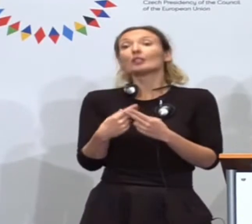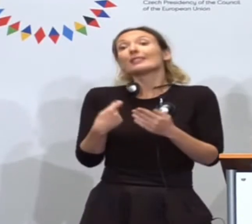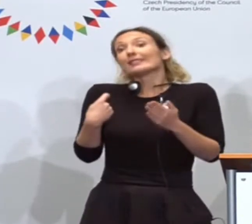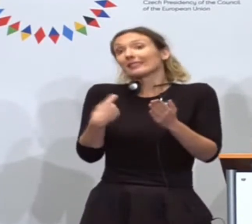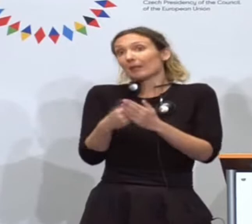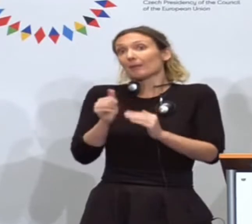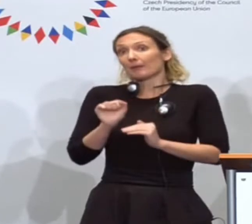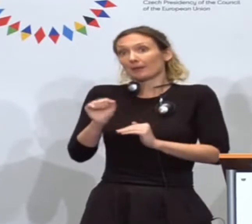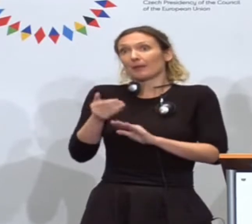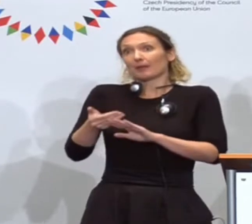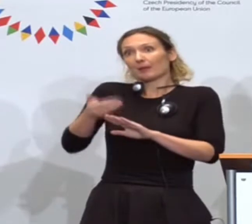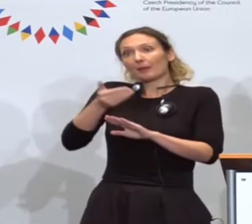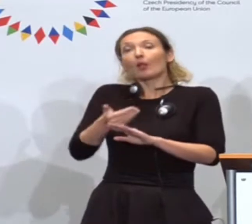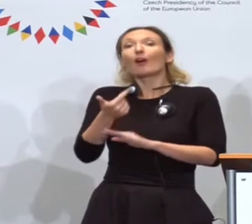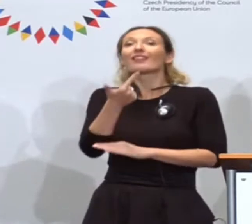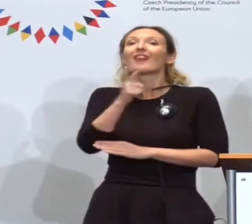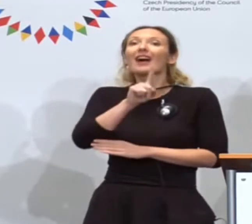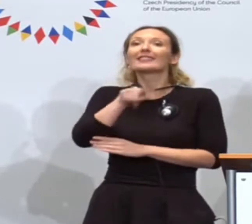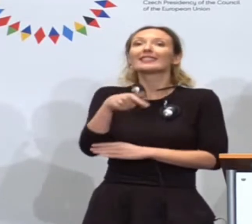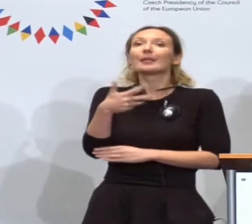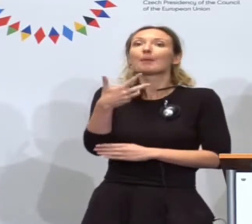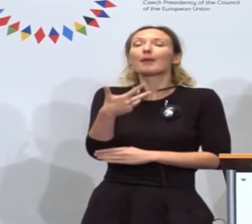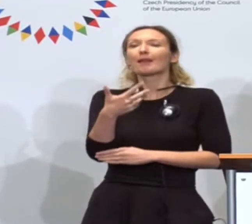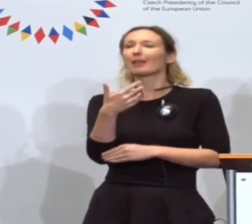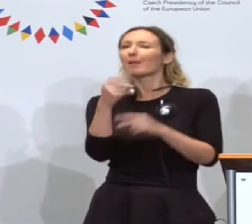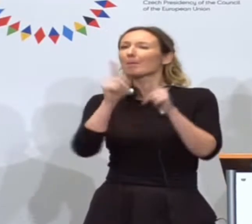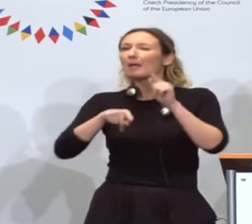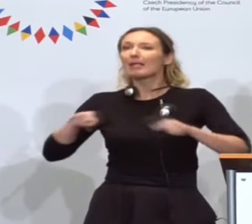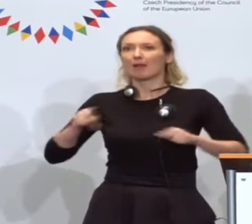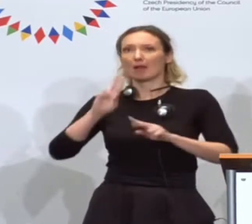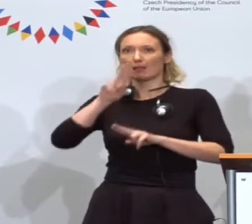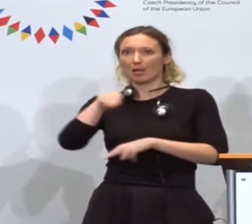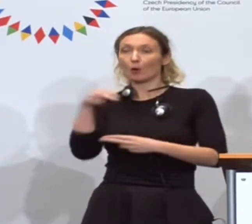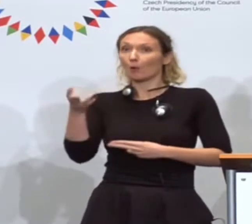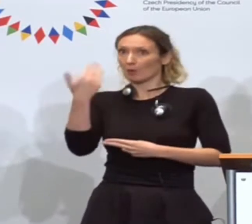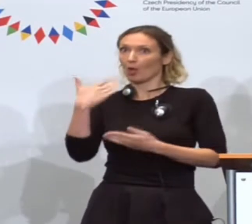provided 2.5 billion euros until now.